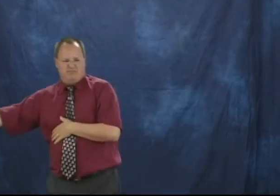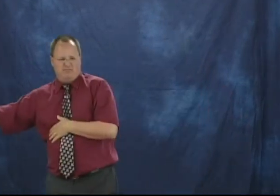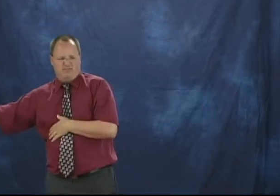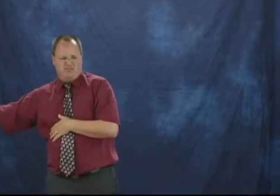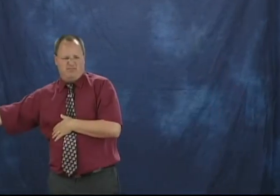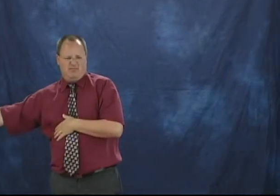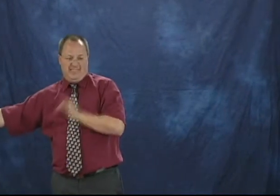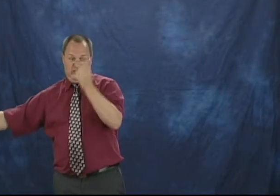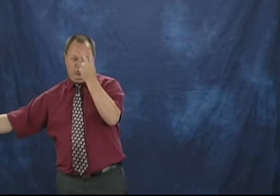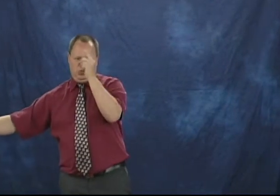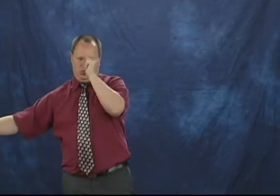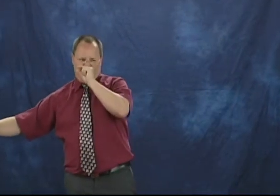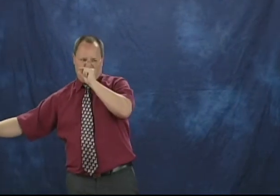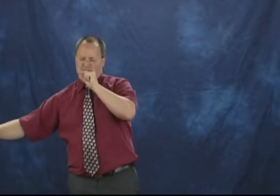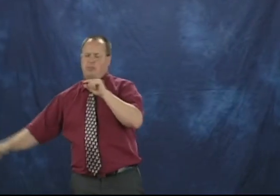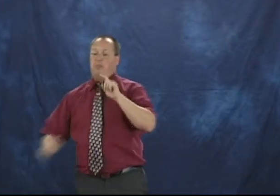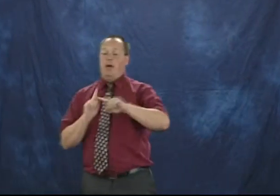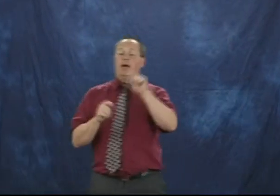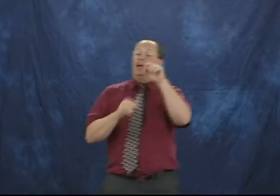that person.